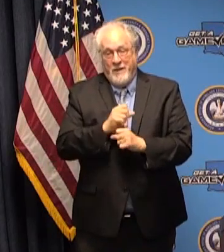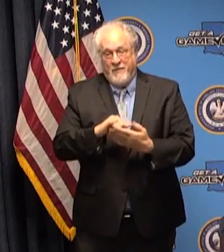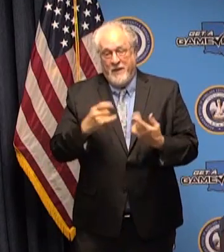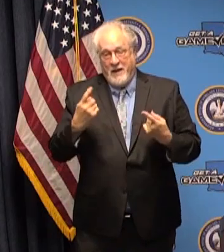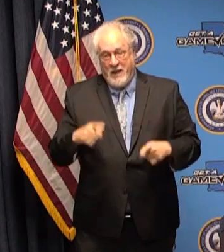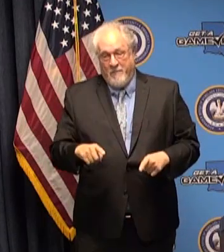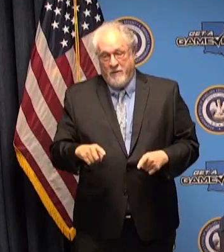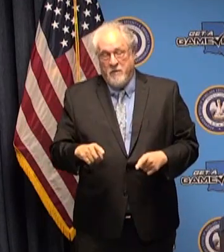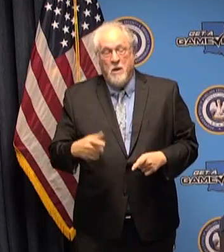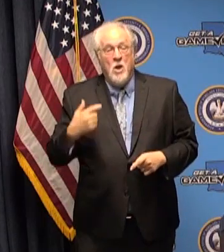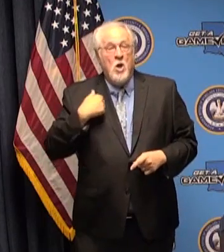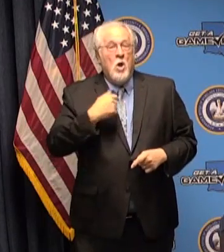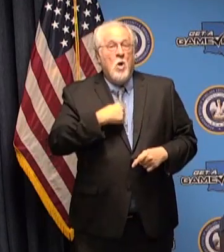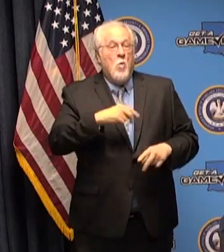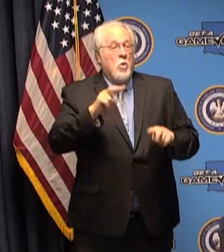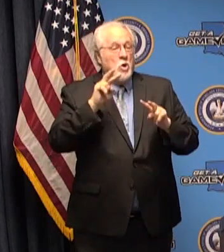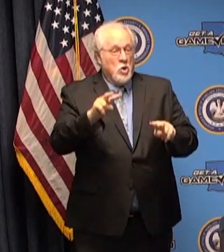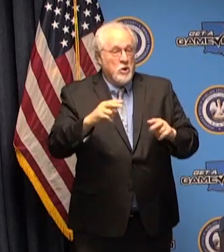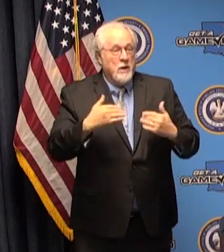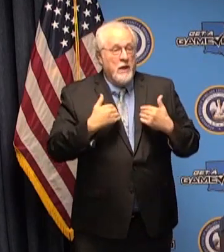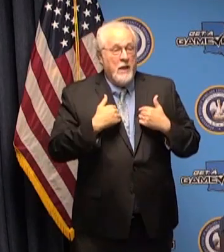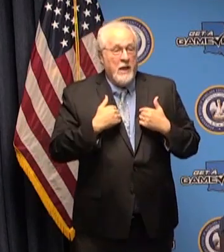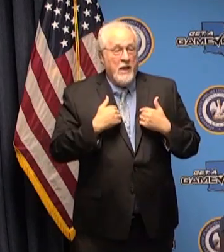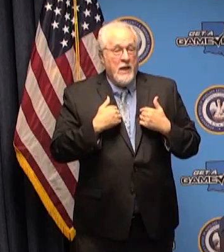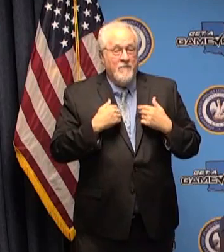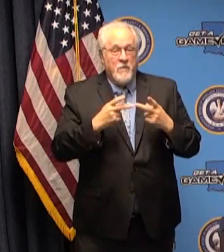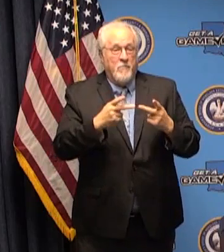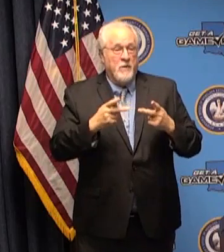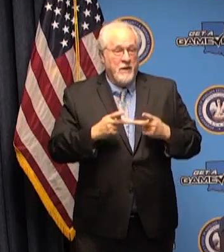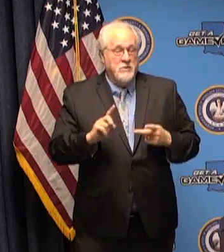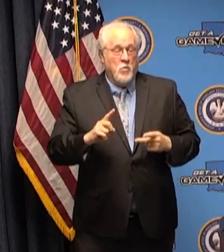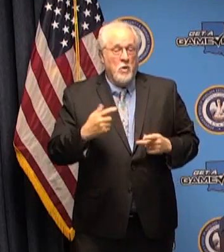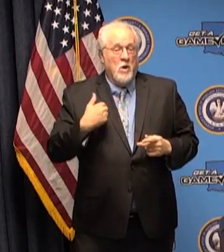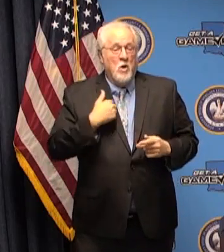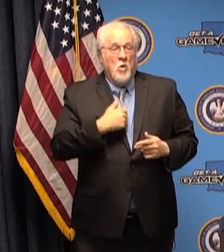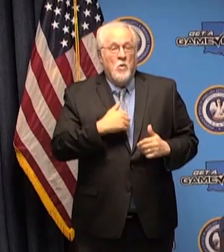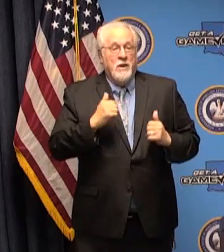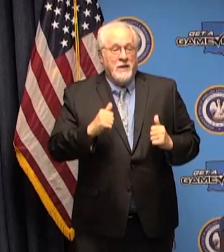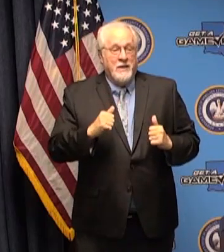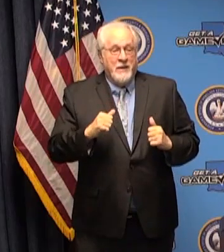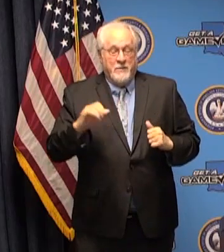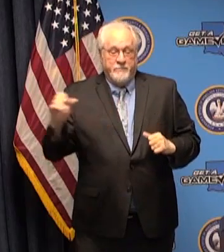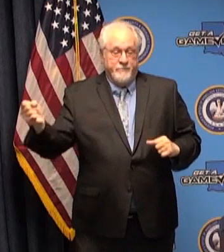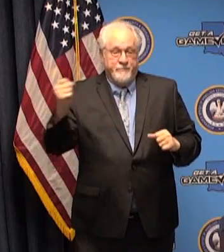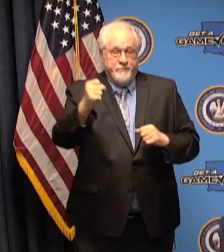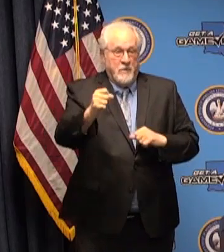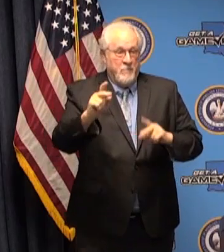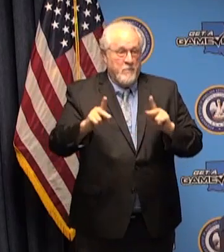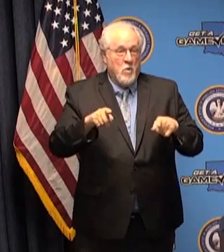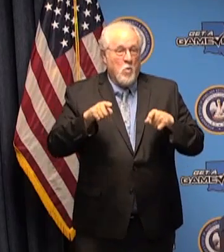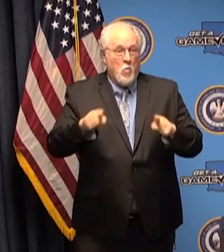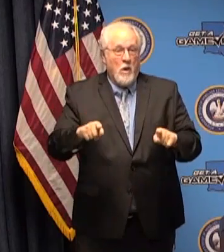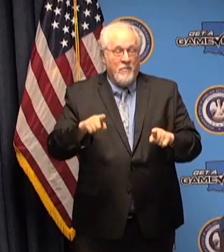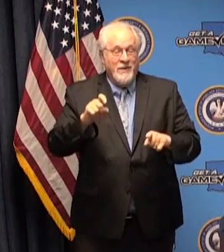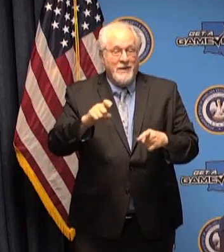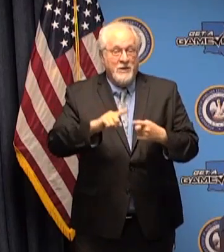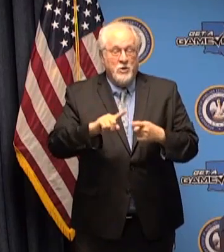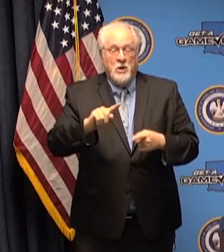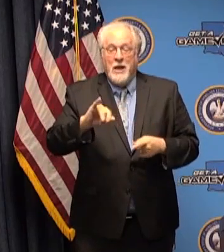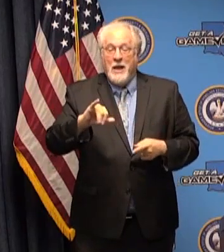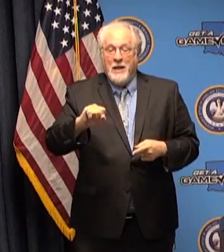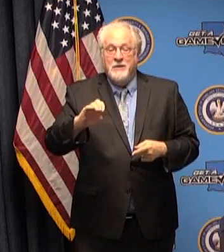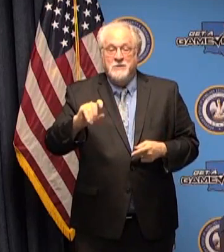happen. We are looking to have places where we can house individuals while they need to